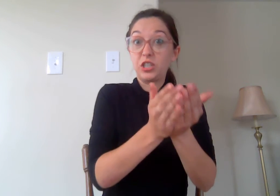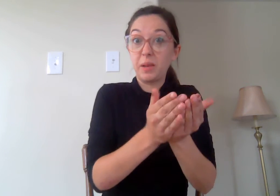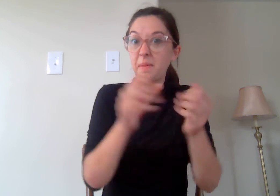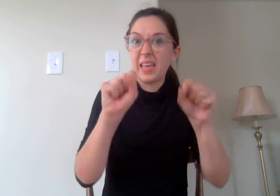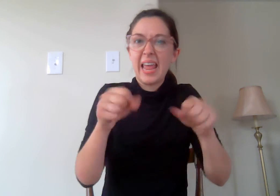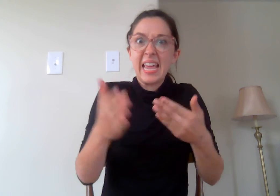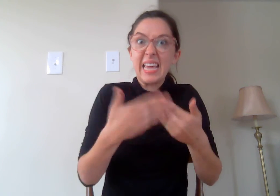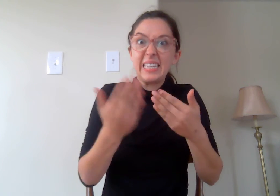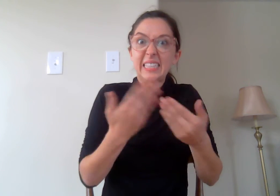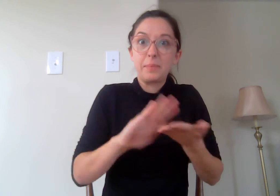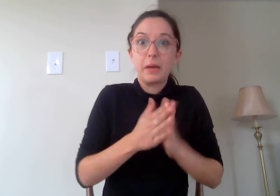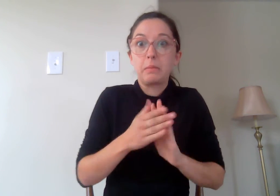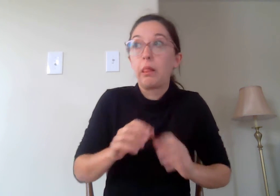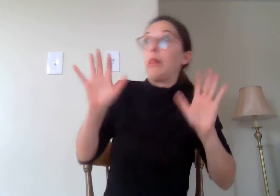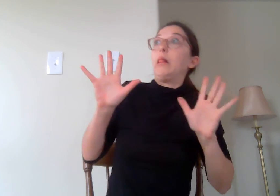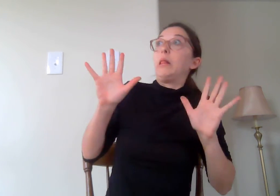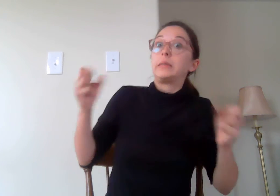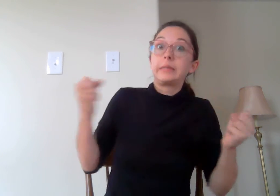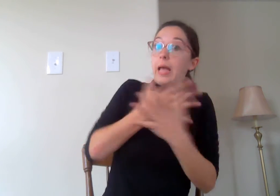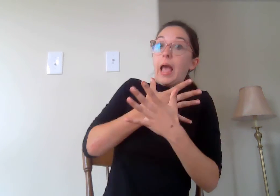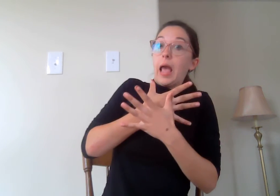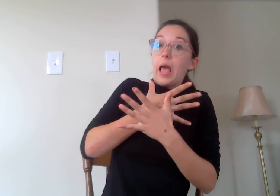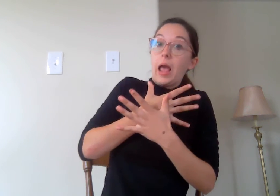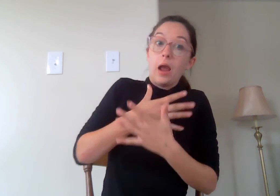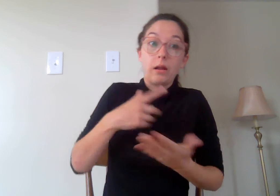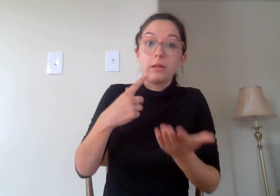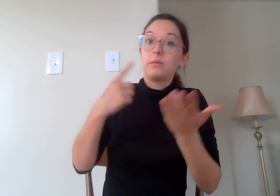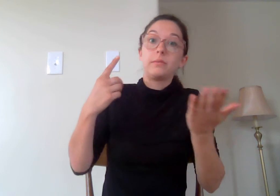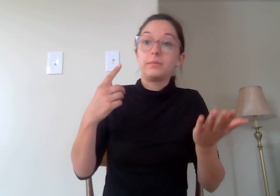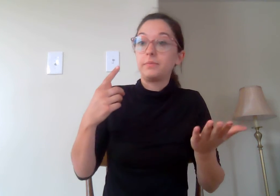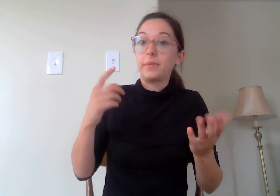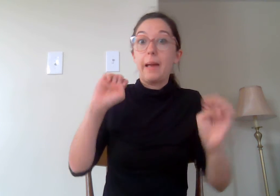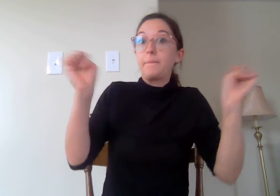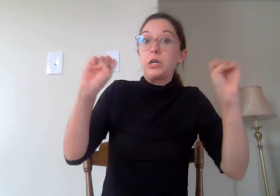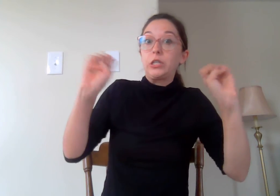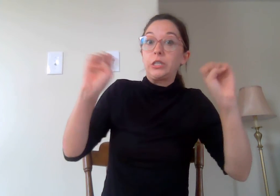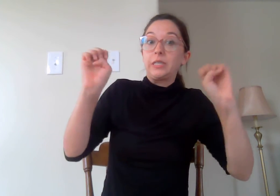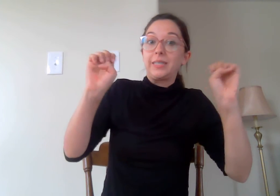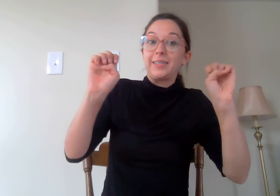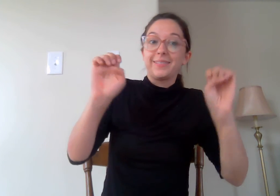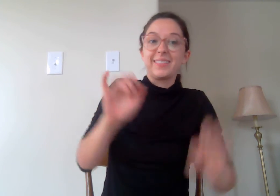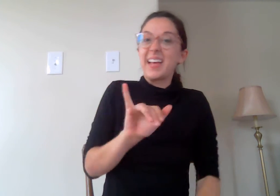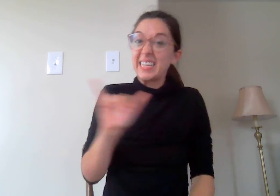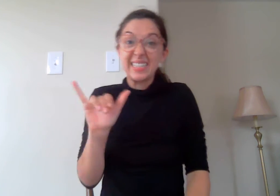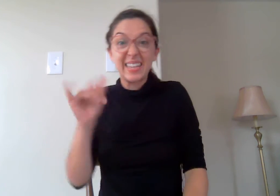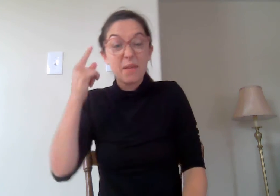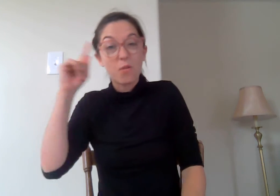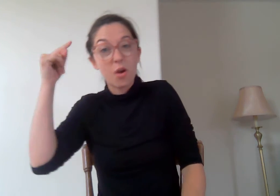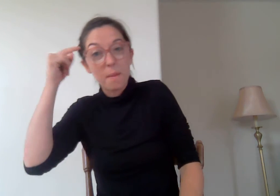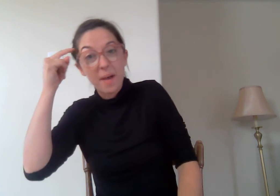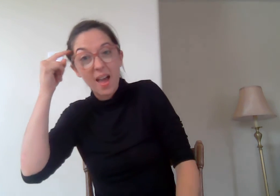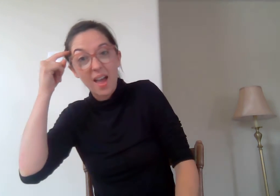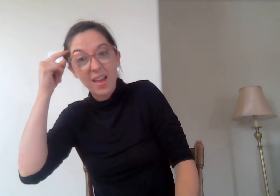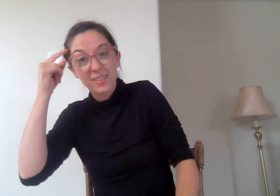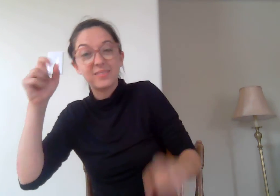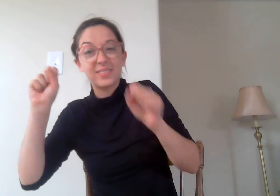response. The staff starts to get exhausted. All the rest of the sailors that have to drop everything and run to their battle stations,